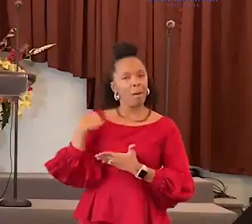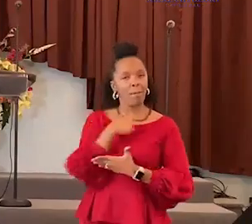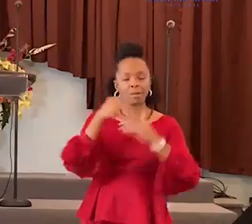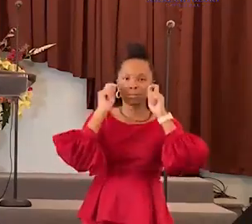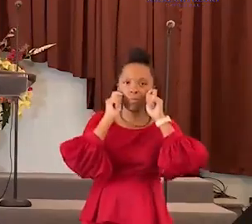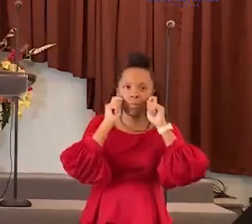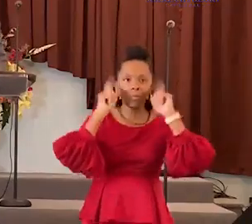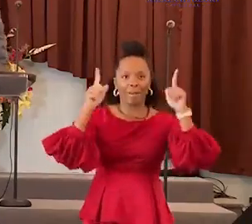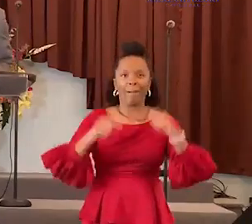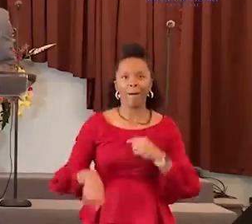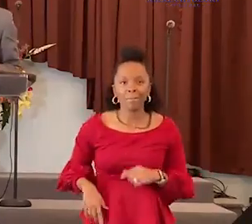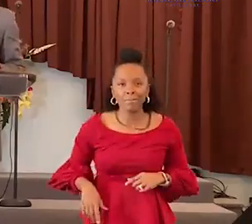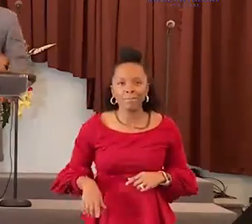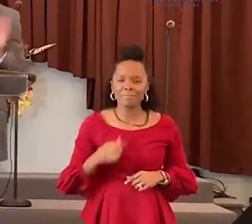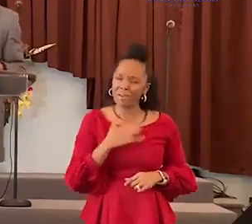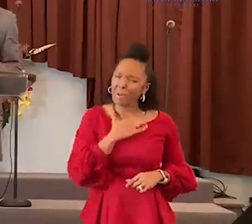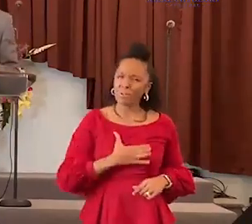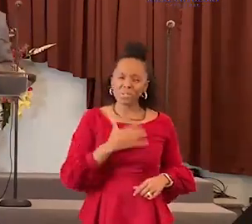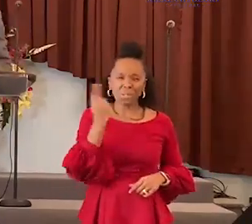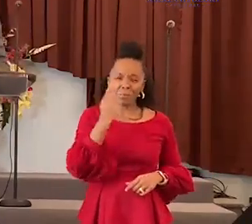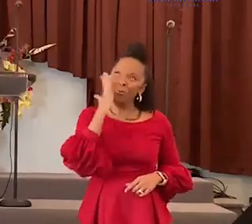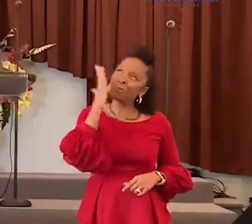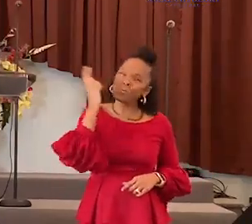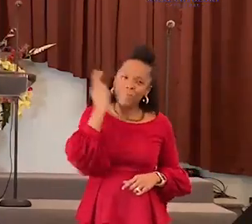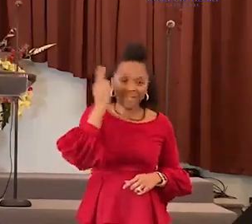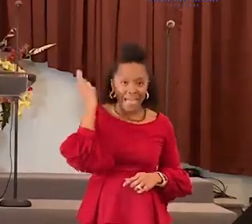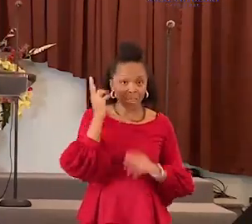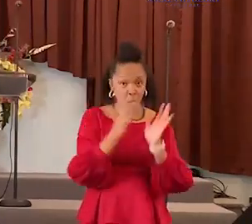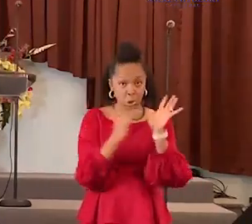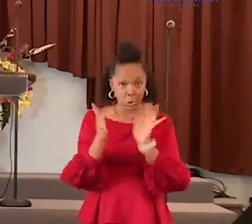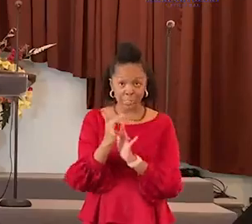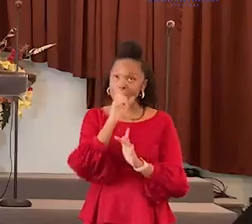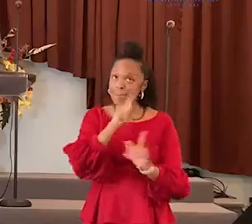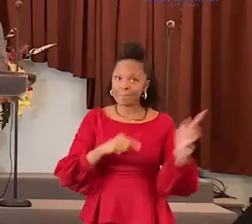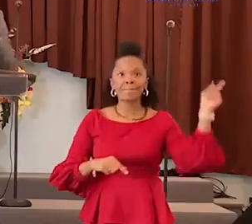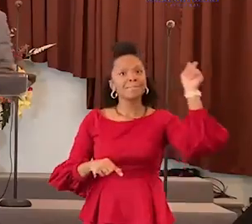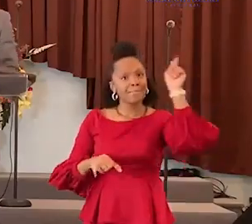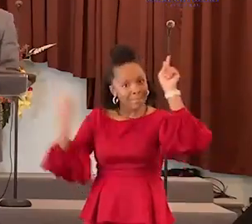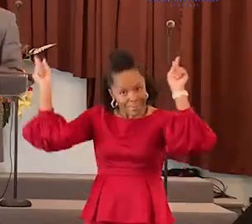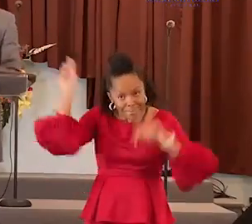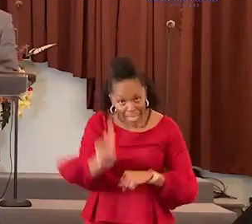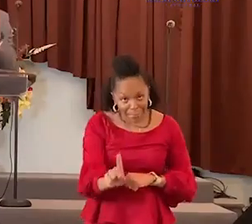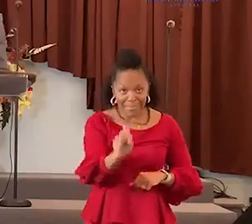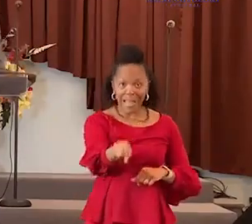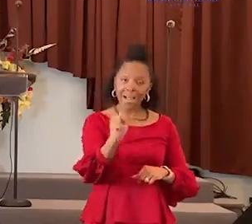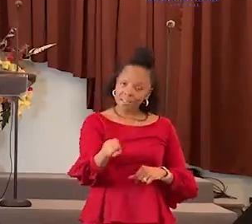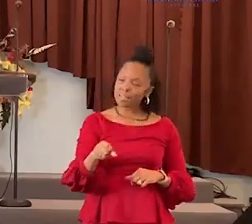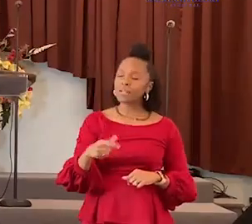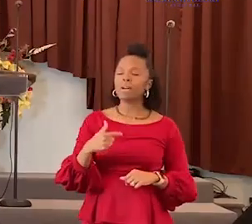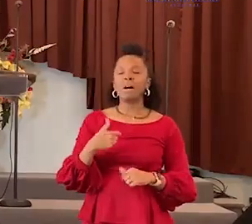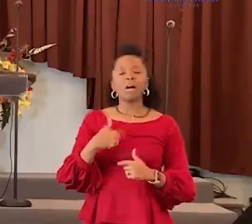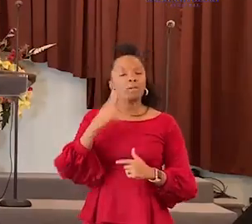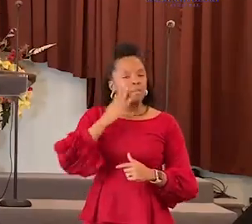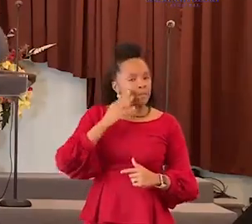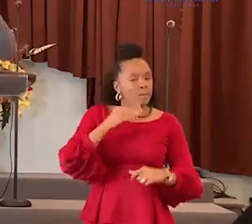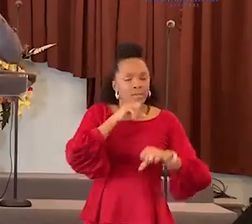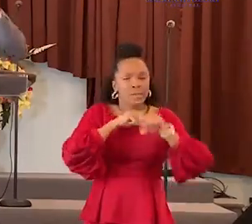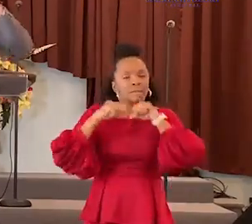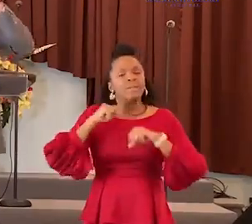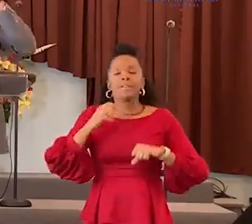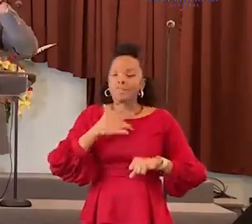have some church with, because I realize that Jesus is on the way. I may be tired, I may be worn out, I may